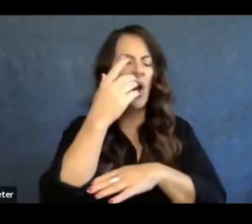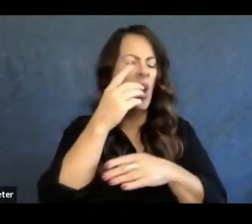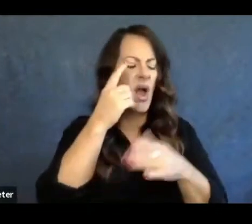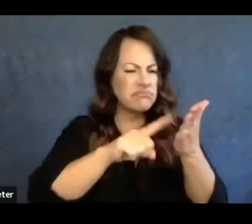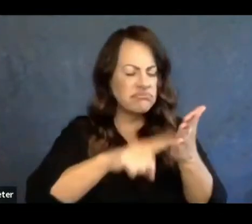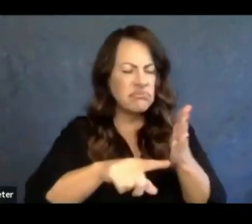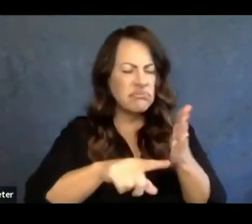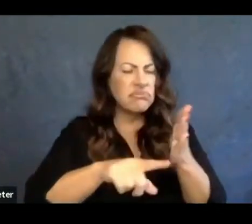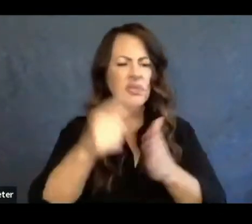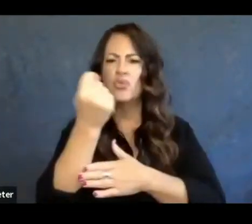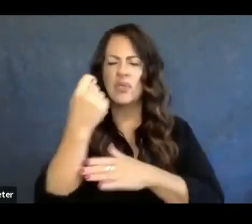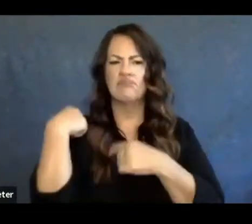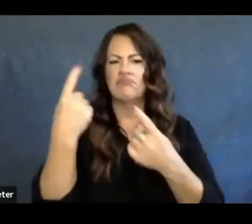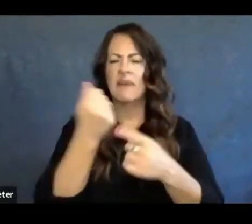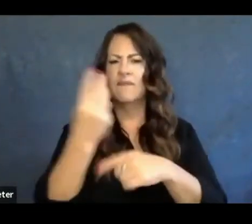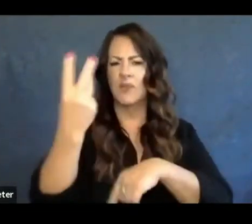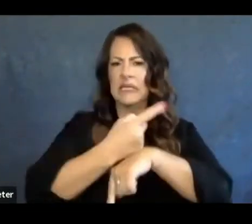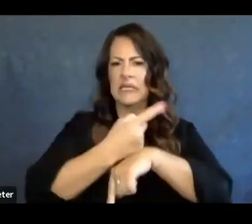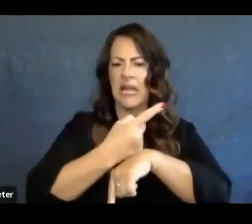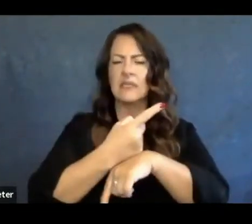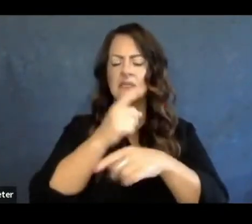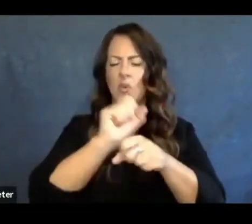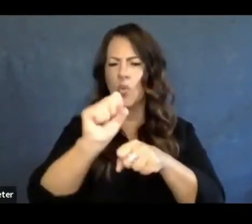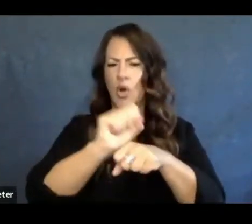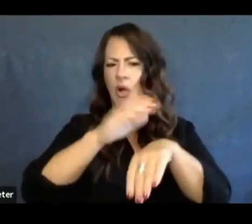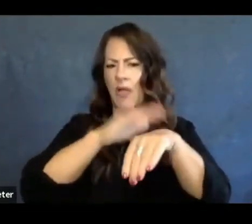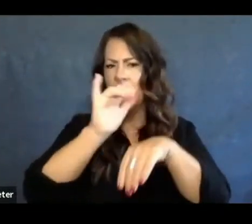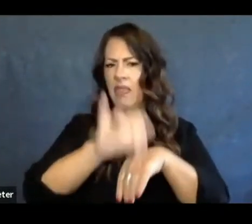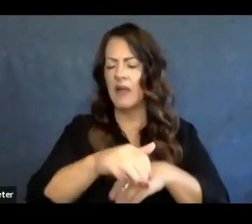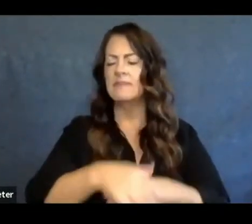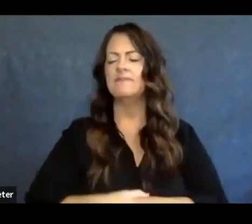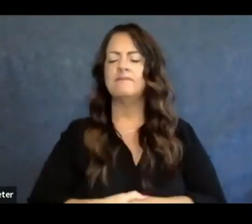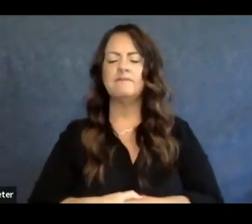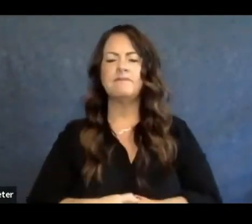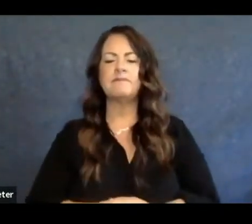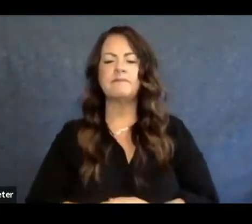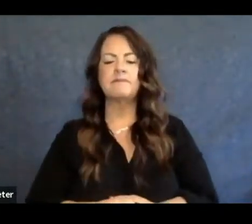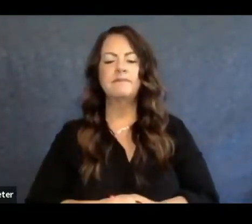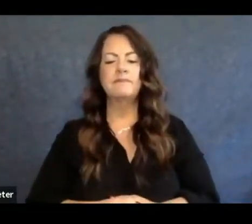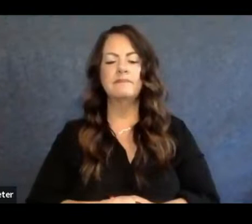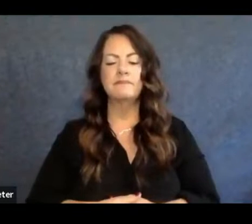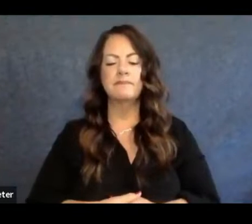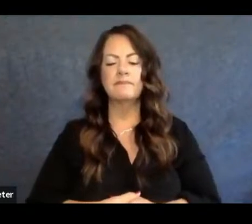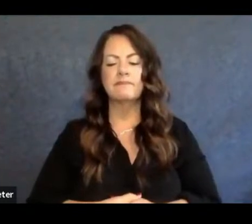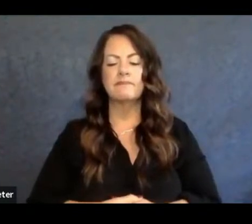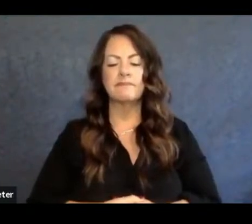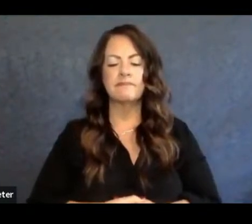been working on it. David Baker, Bloomberg News.